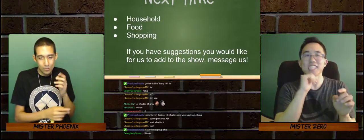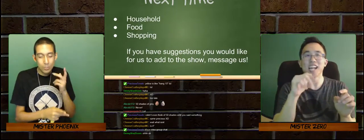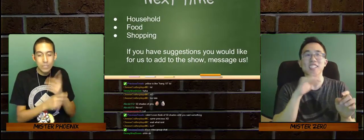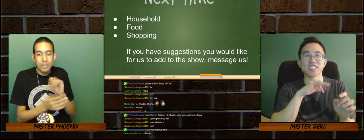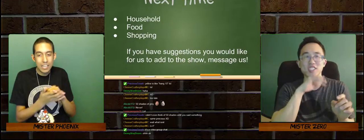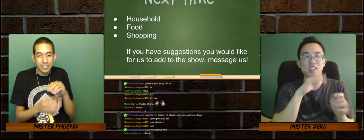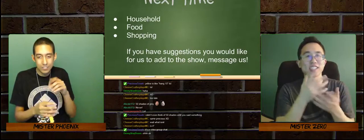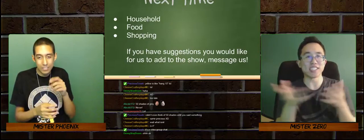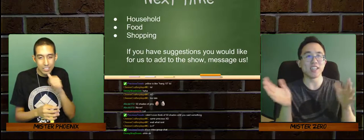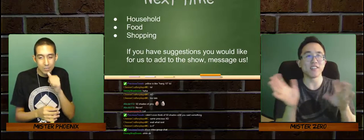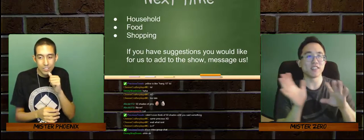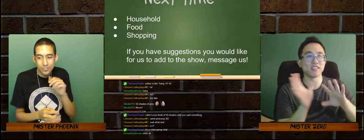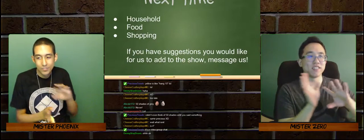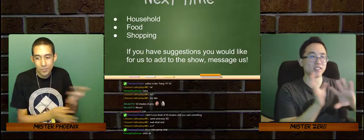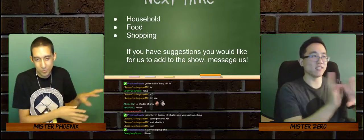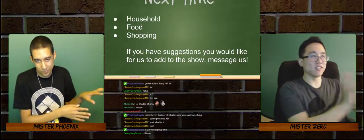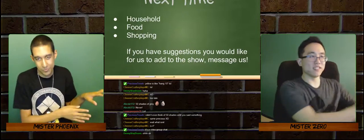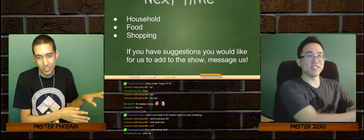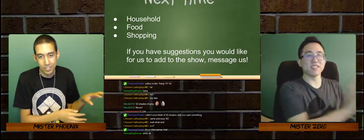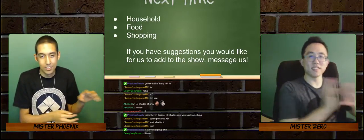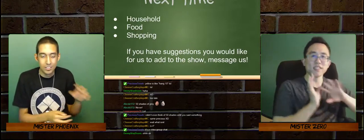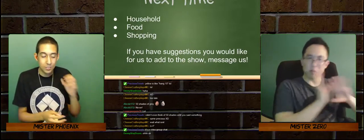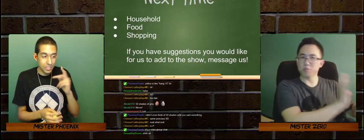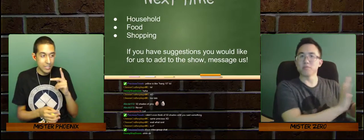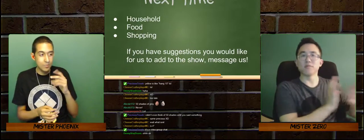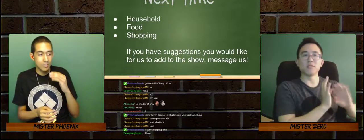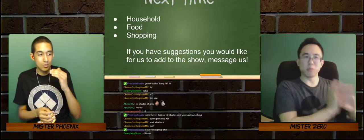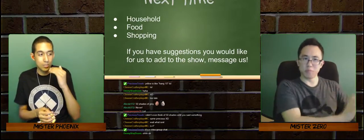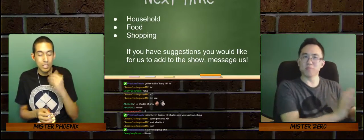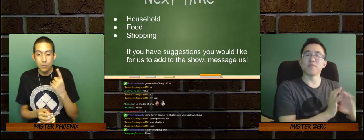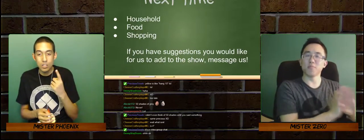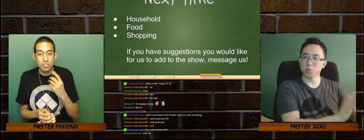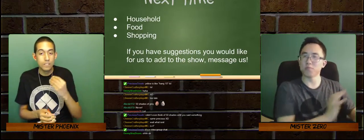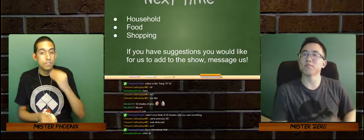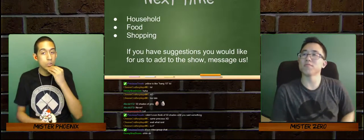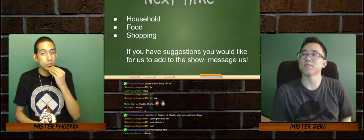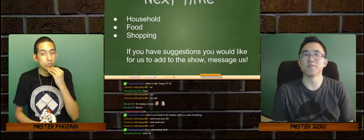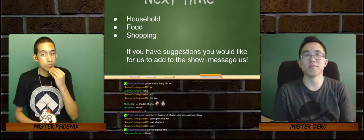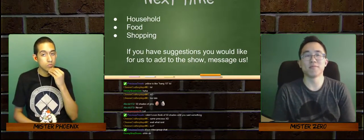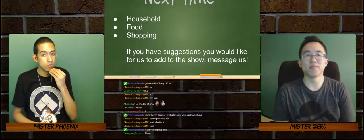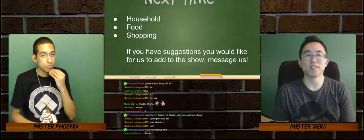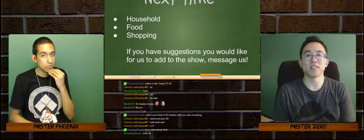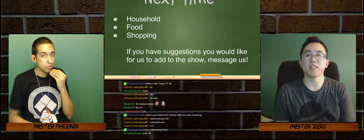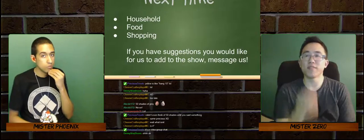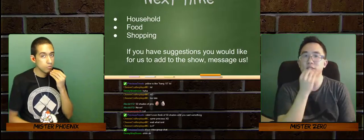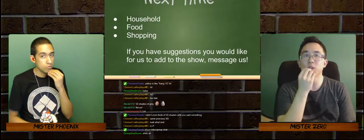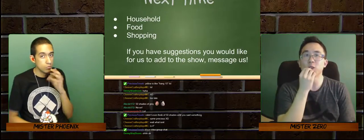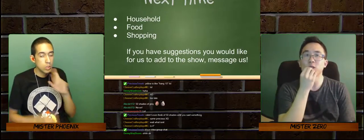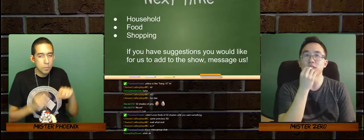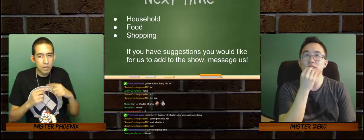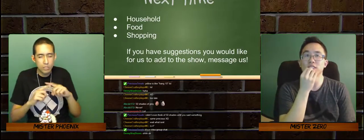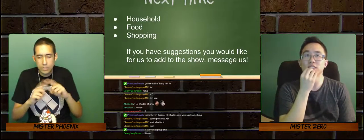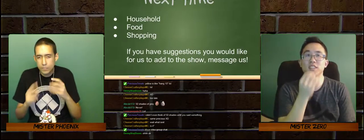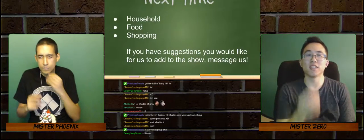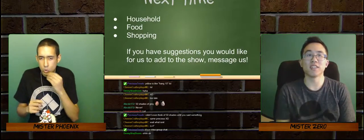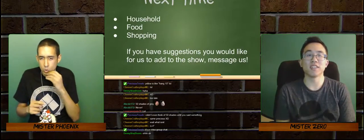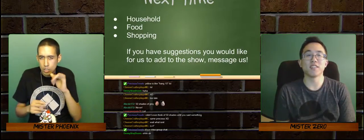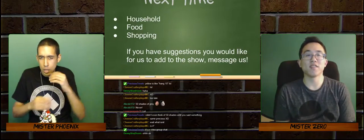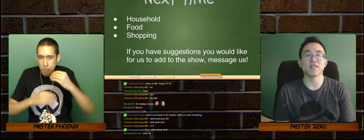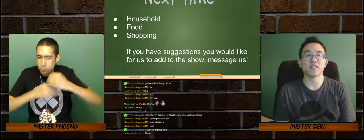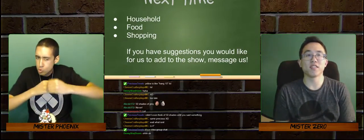Yeah. We'll keep that a secret. Okay, so next one, food. We'll talk about different